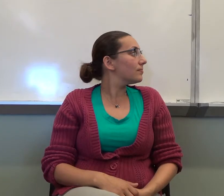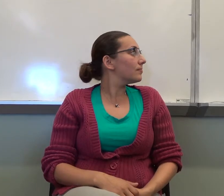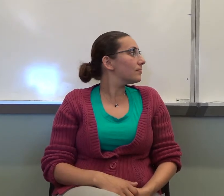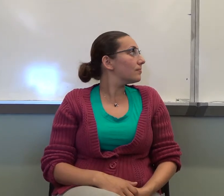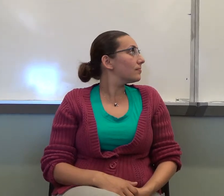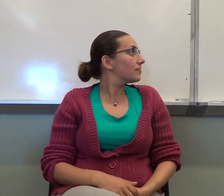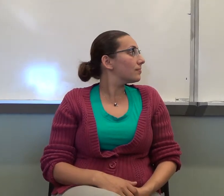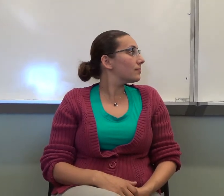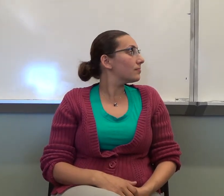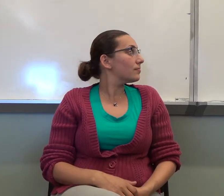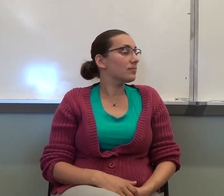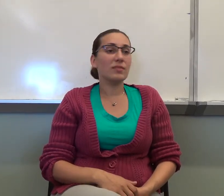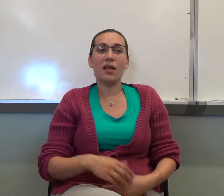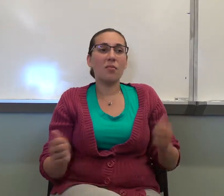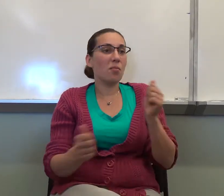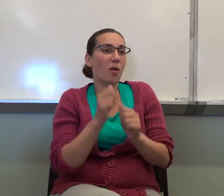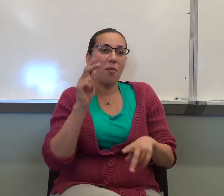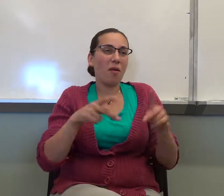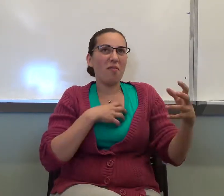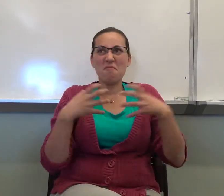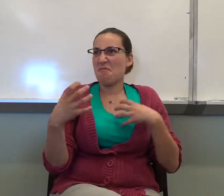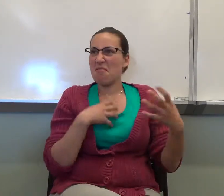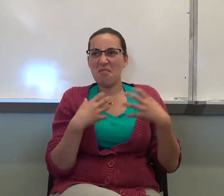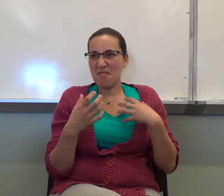And everyone complains about it, and everyone's got to do it, so, you